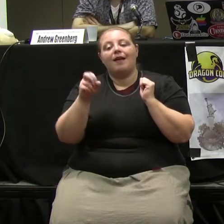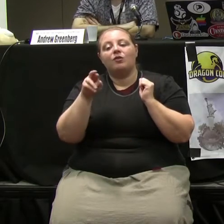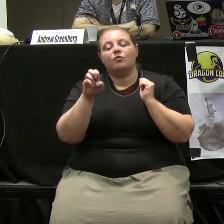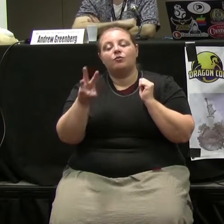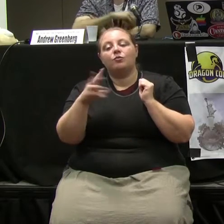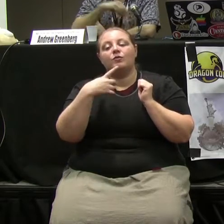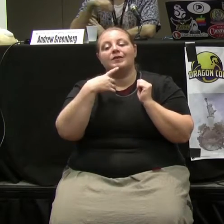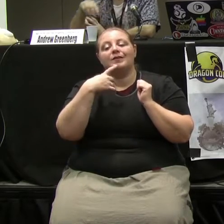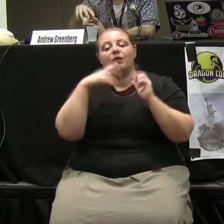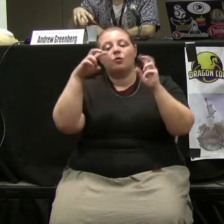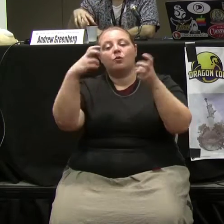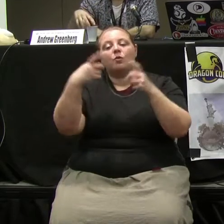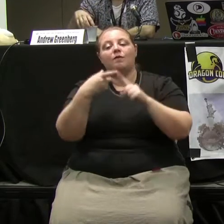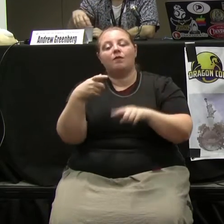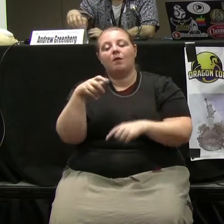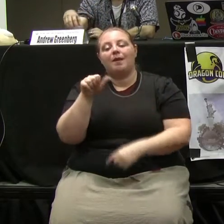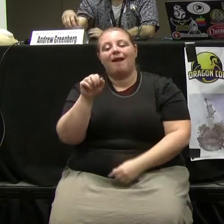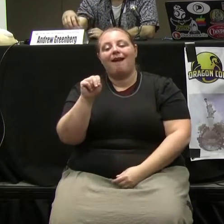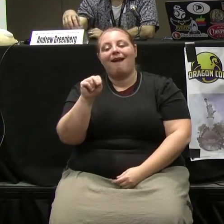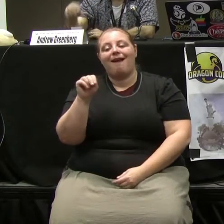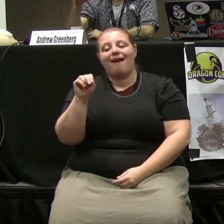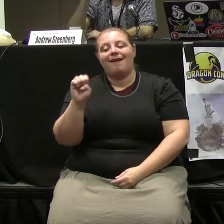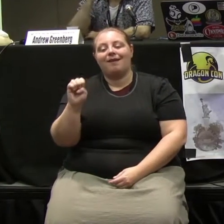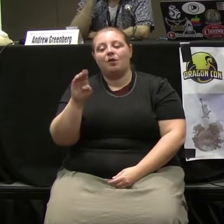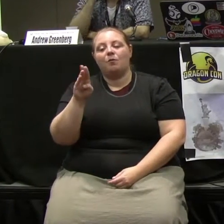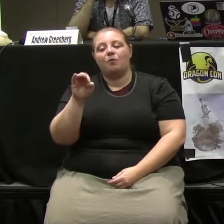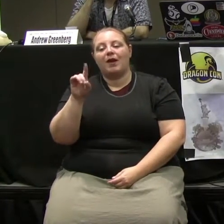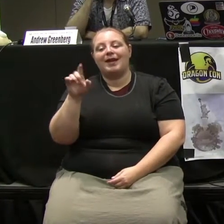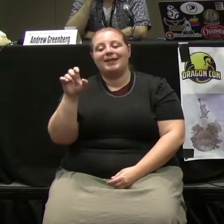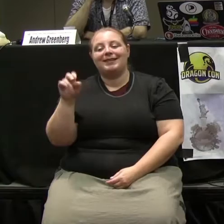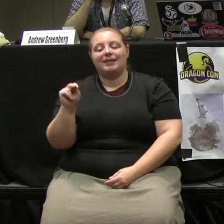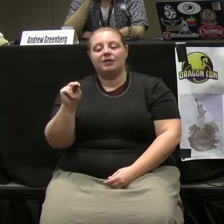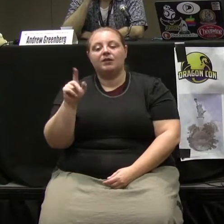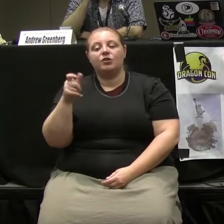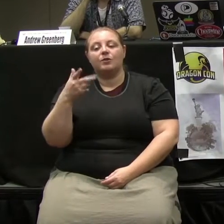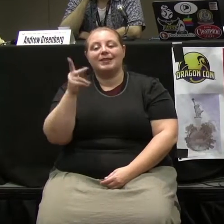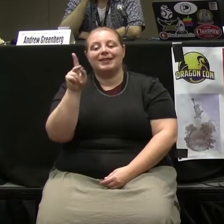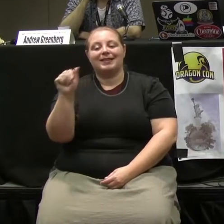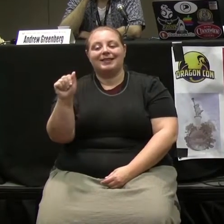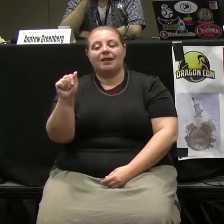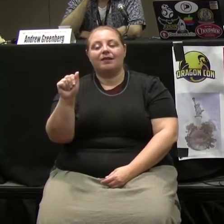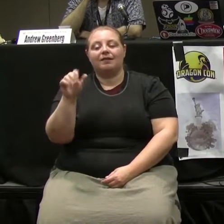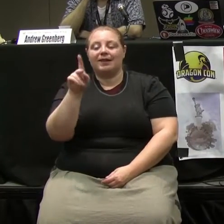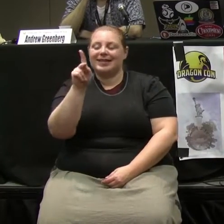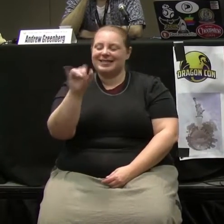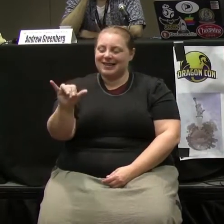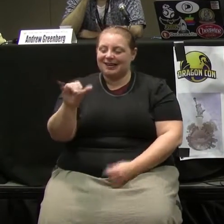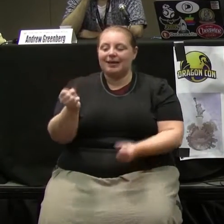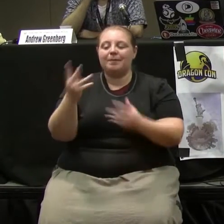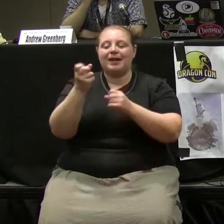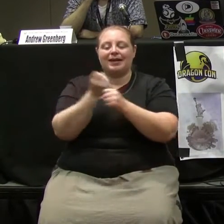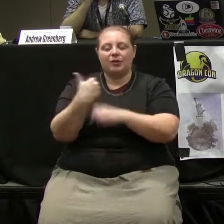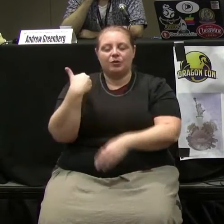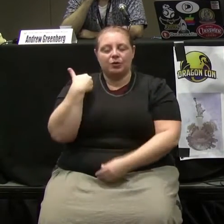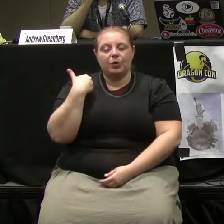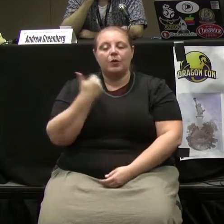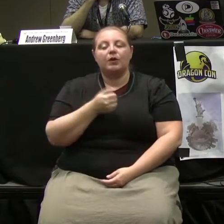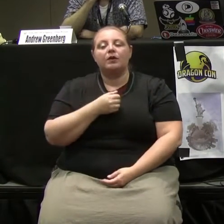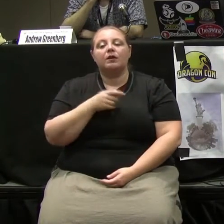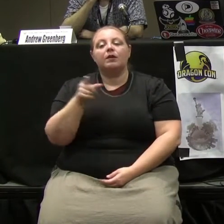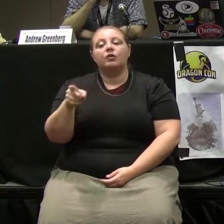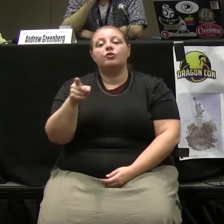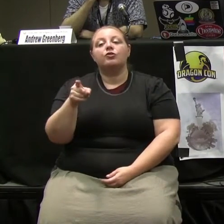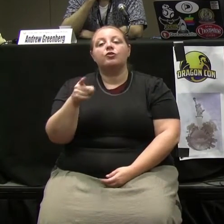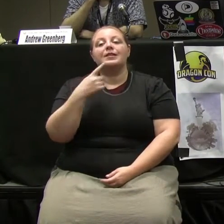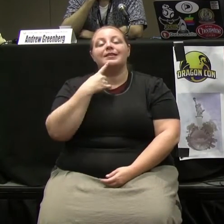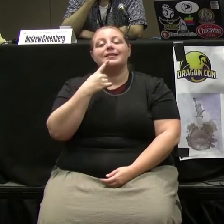quote from an activist named Ann Braden, who was a racial justice activist in Kentucky many, many, many years ago. And she used to